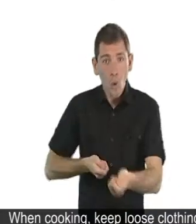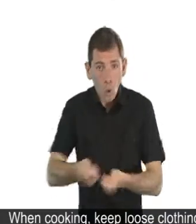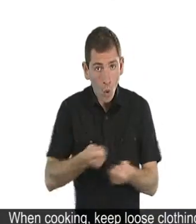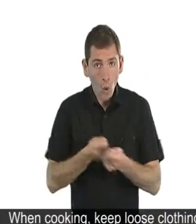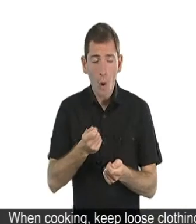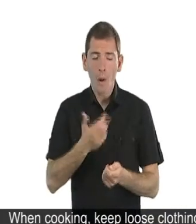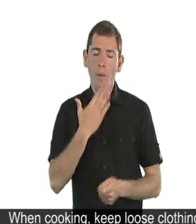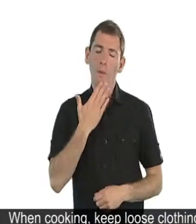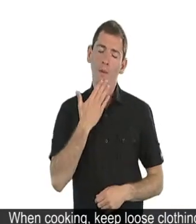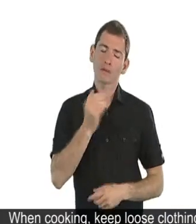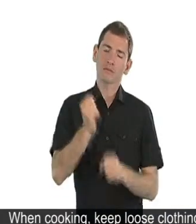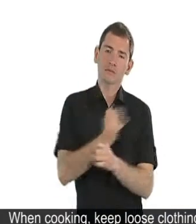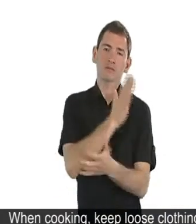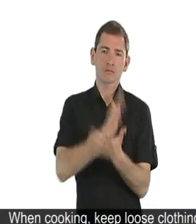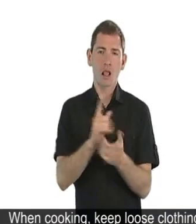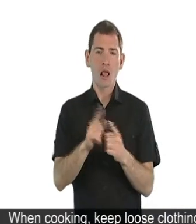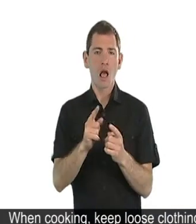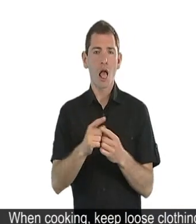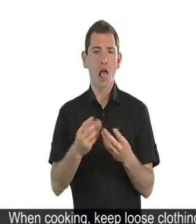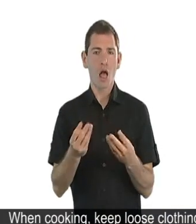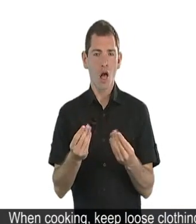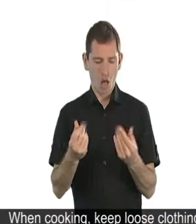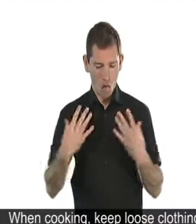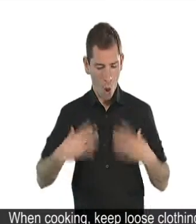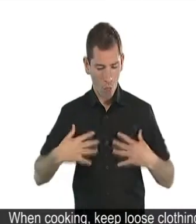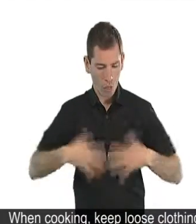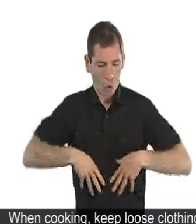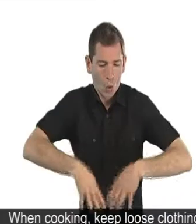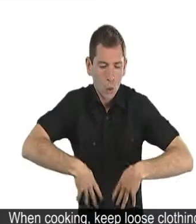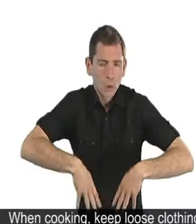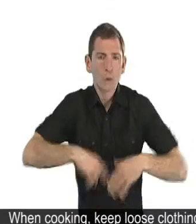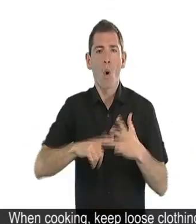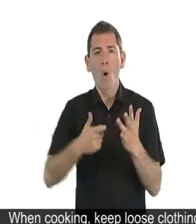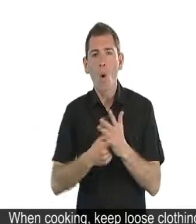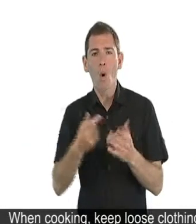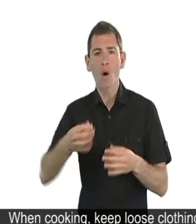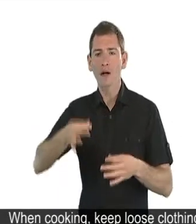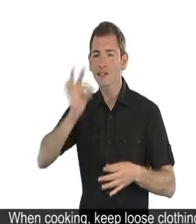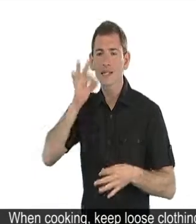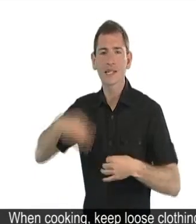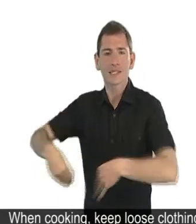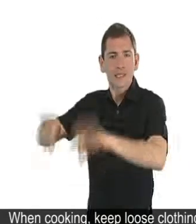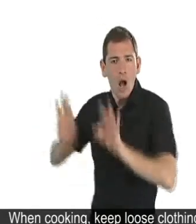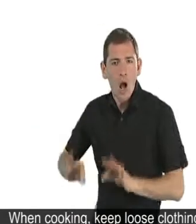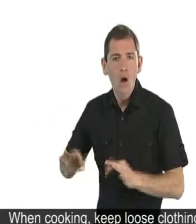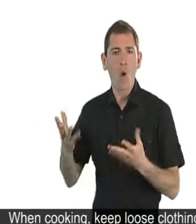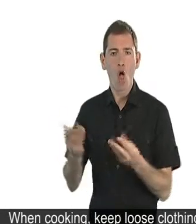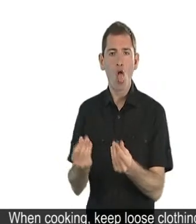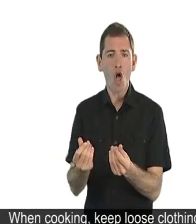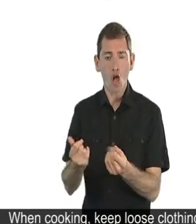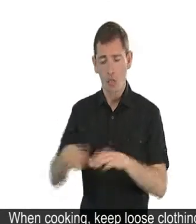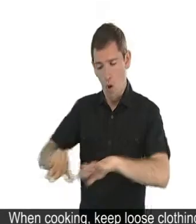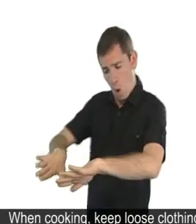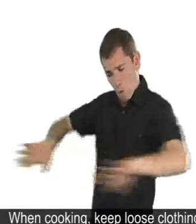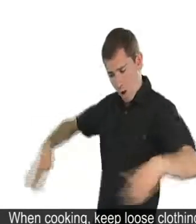When cooking, keep loose clothing, tea towels, or cloths well away from the heat, as these